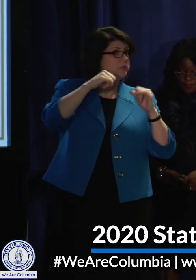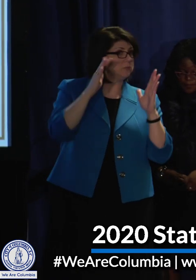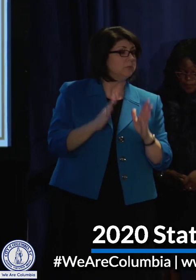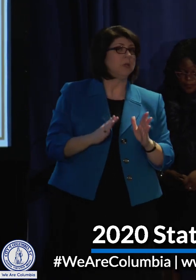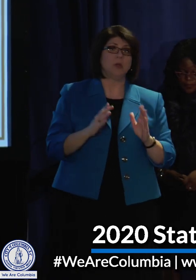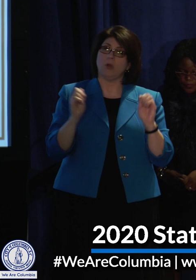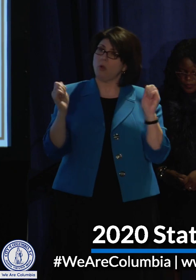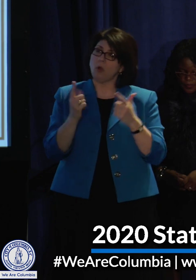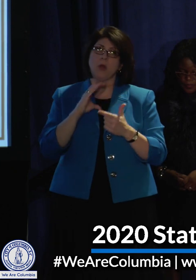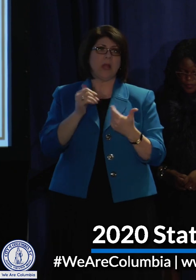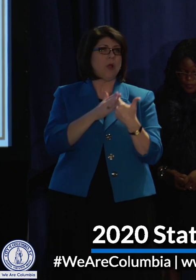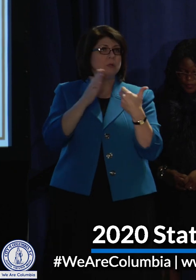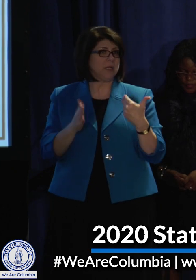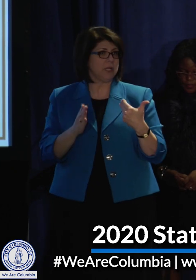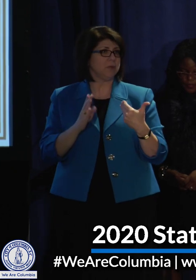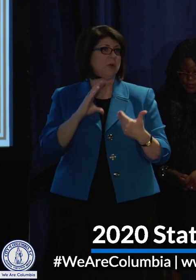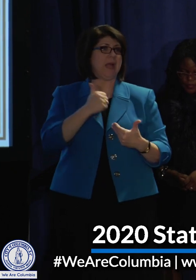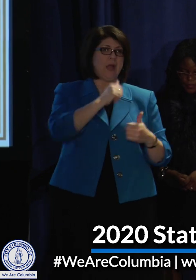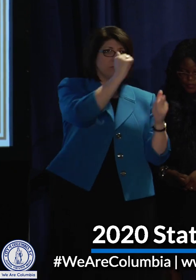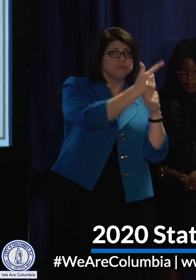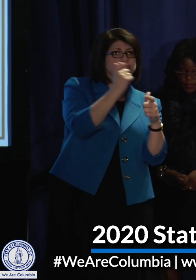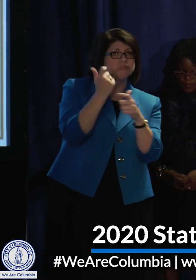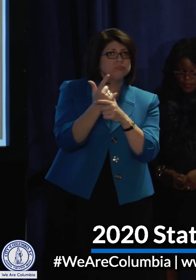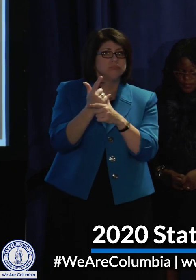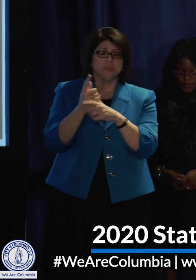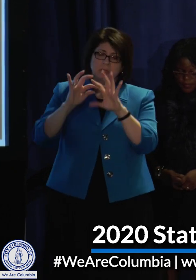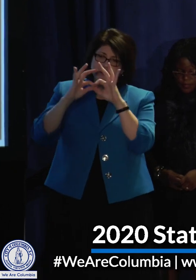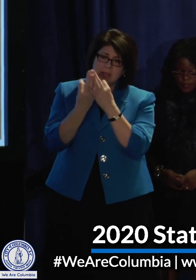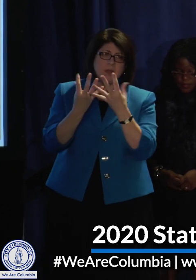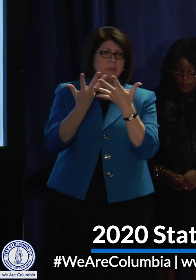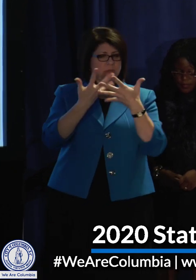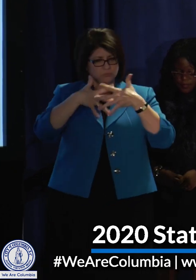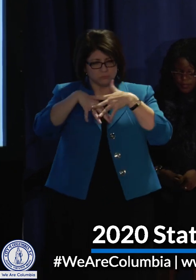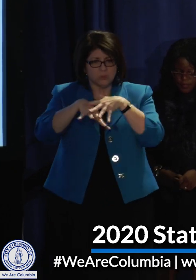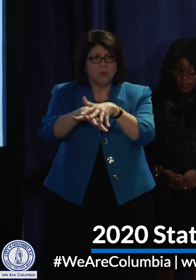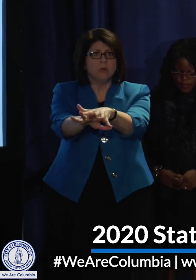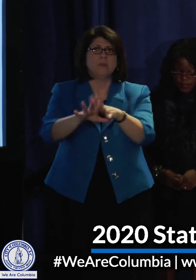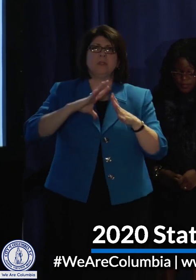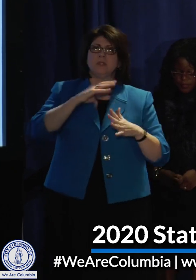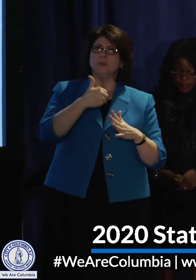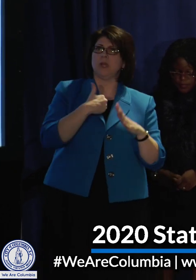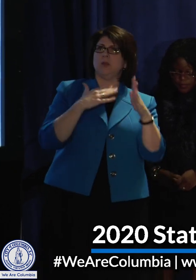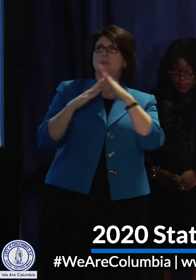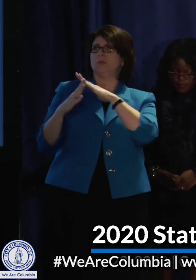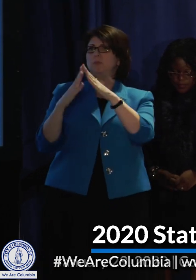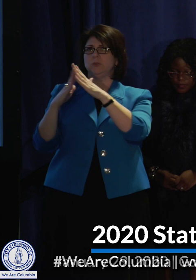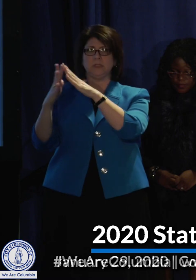our neighbor, our sibling, woven into the fabric of our community.